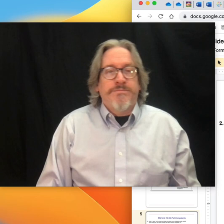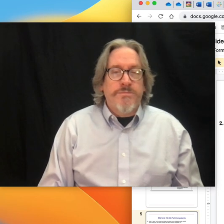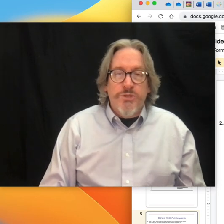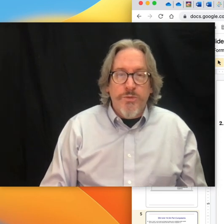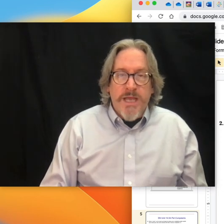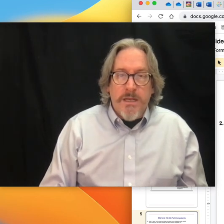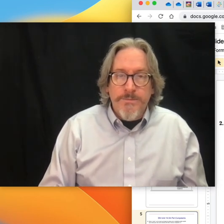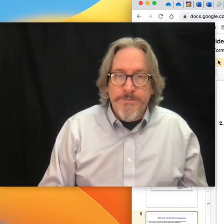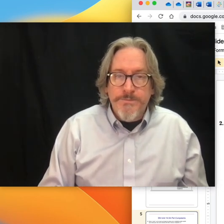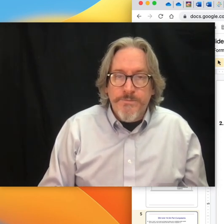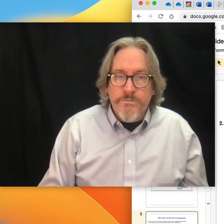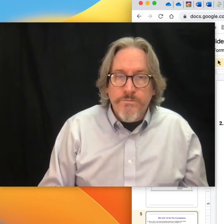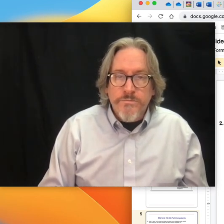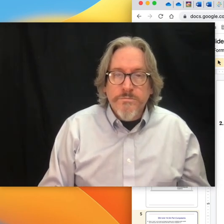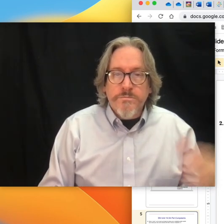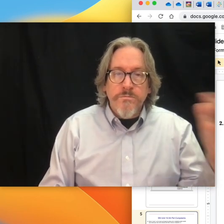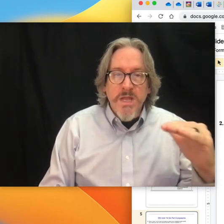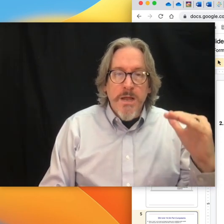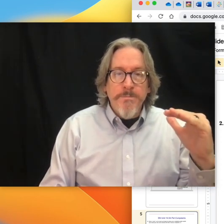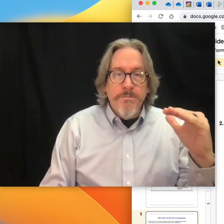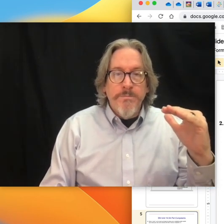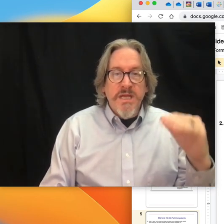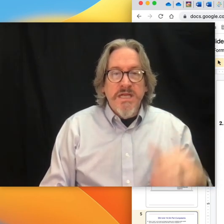Right. To yell.